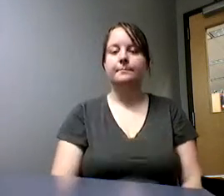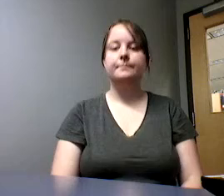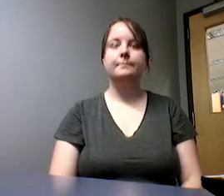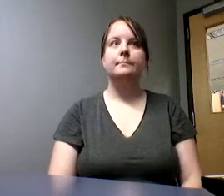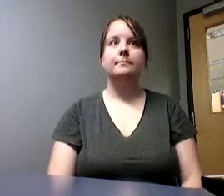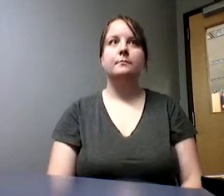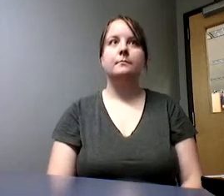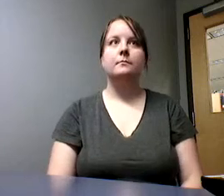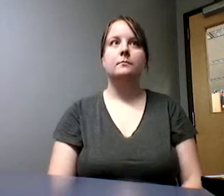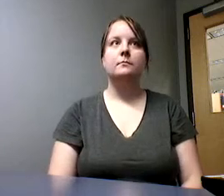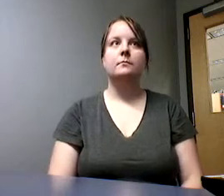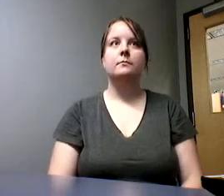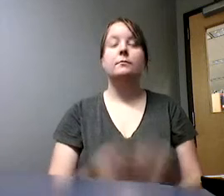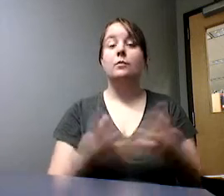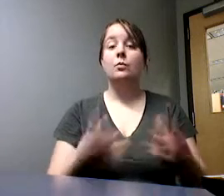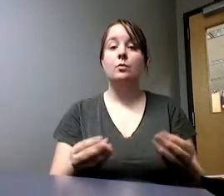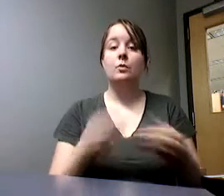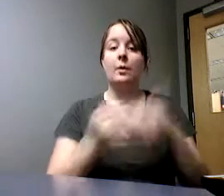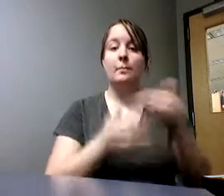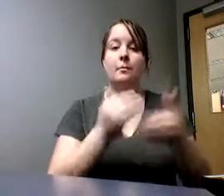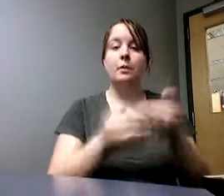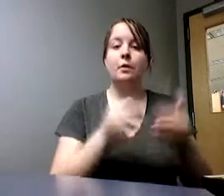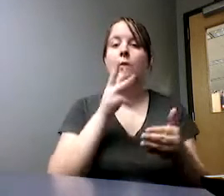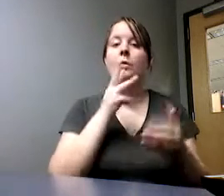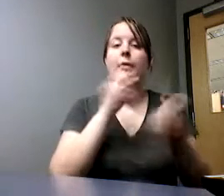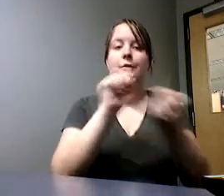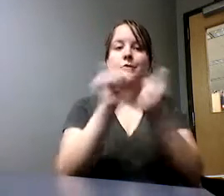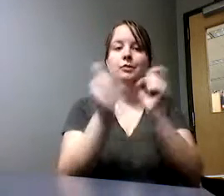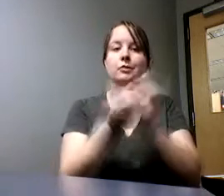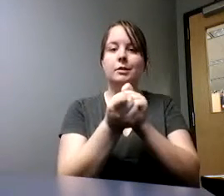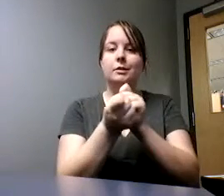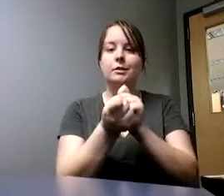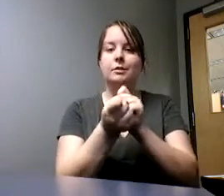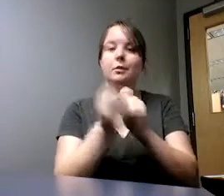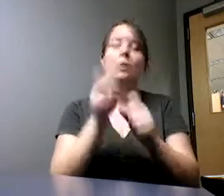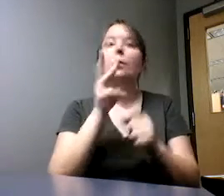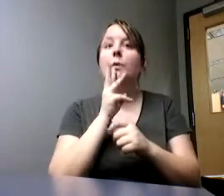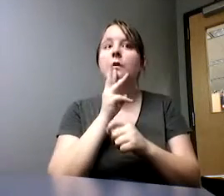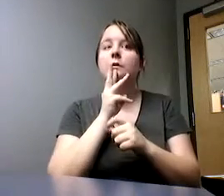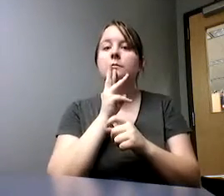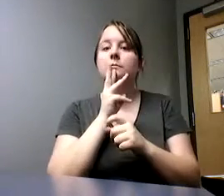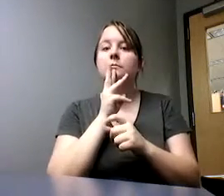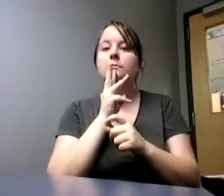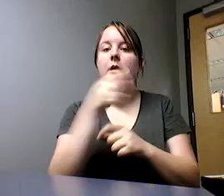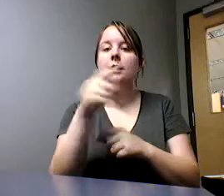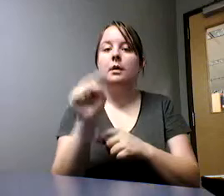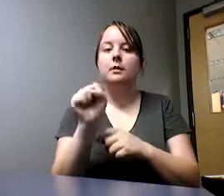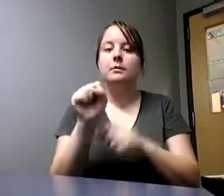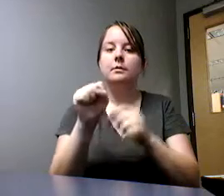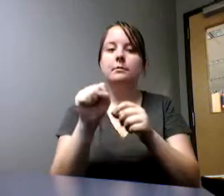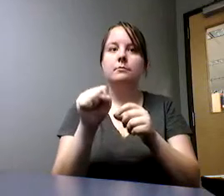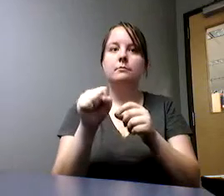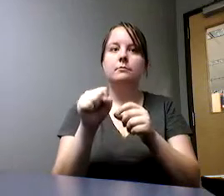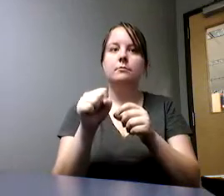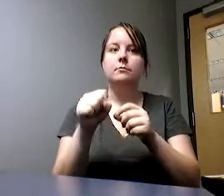Cooling process by which water is changed from the liquid form, which is water, to the gas form, which happens to be water vapor.